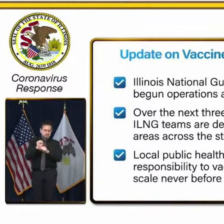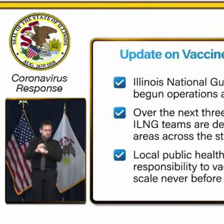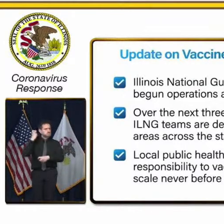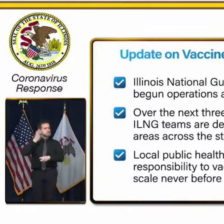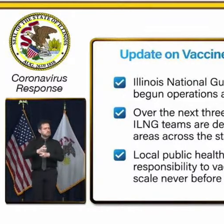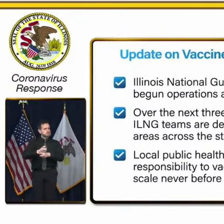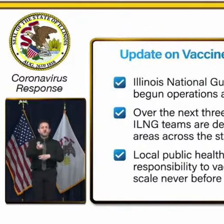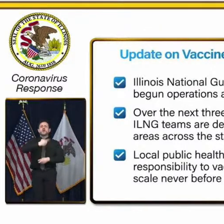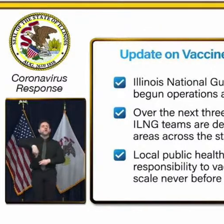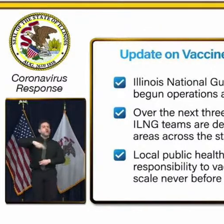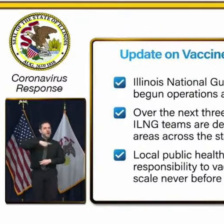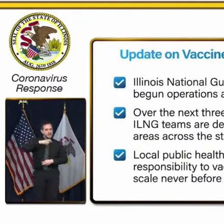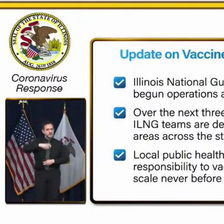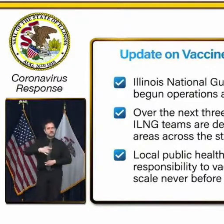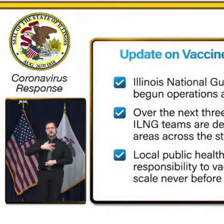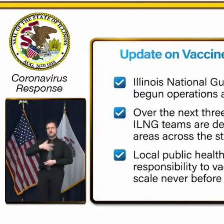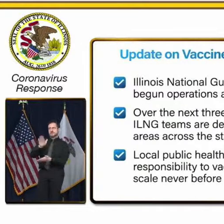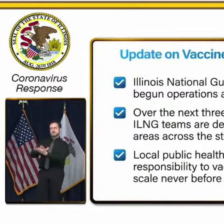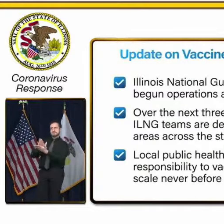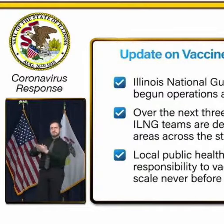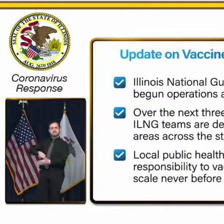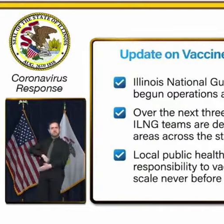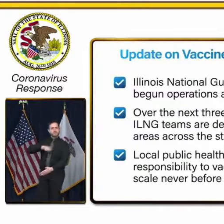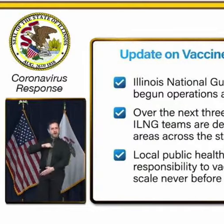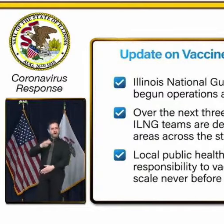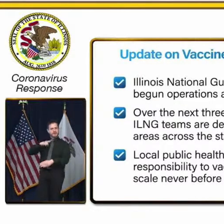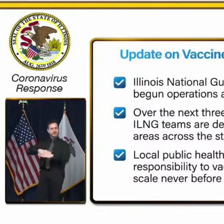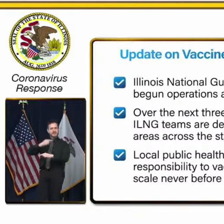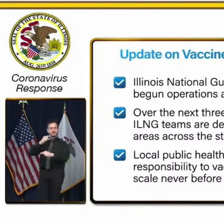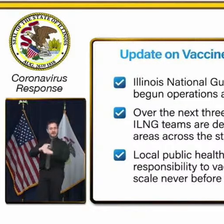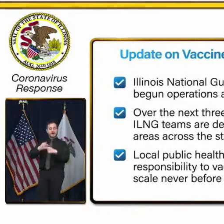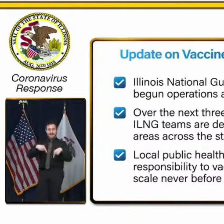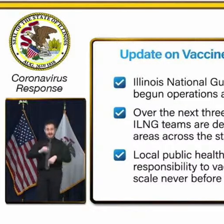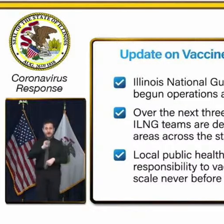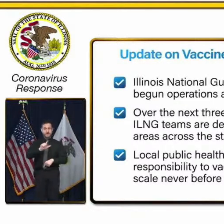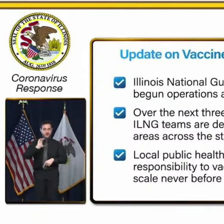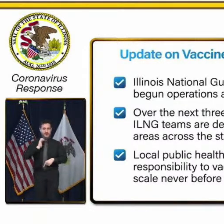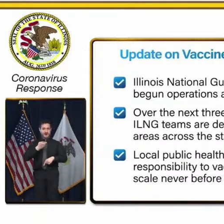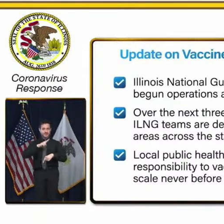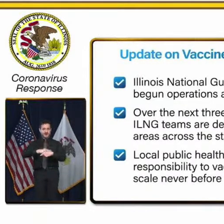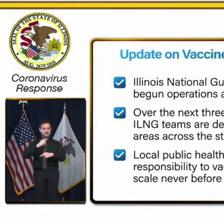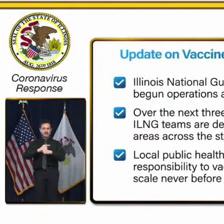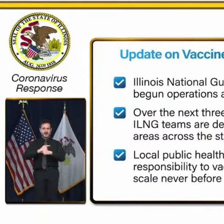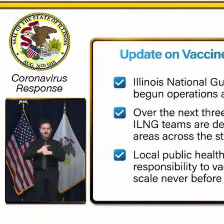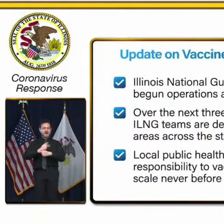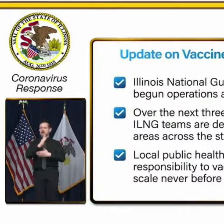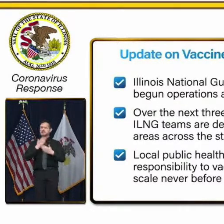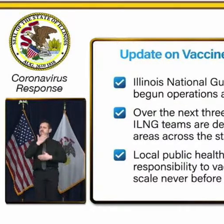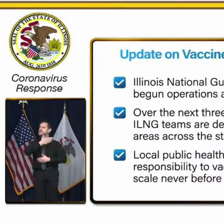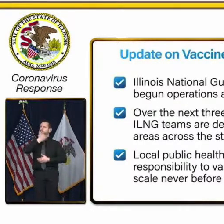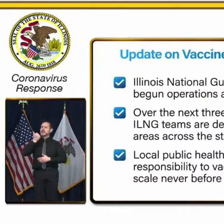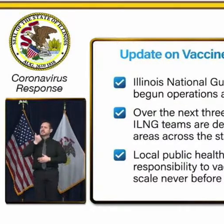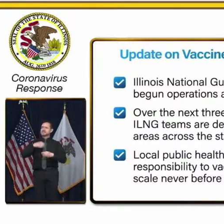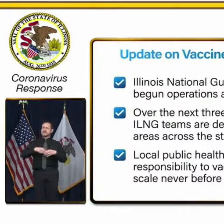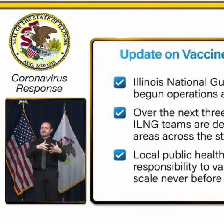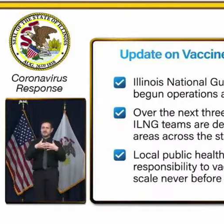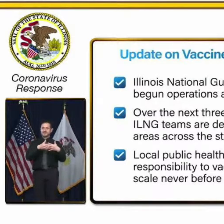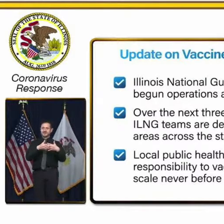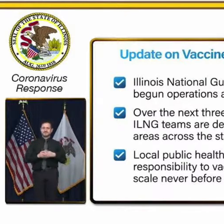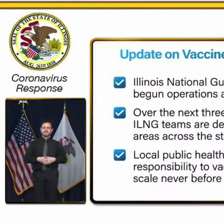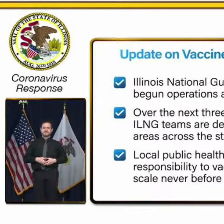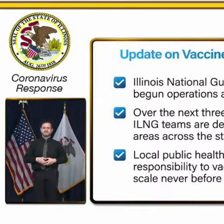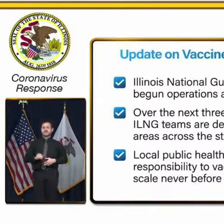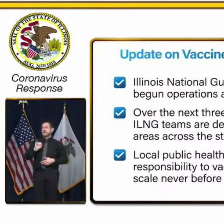of our Illinois National Guard. They are considered among the best in the nation. The Guard is just one piece of our